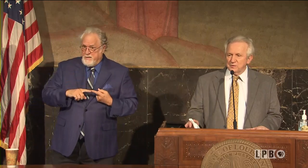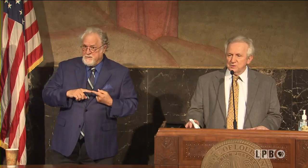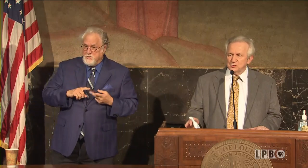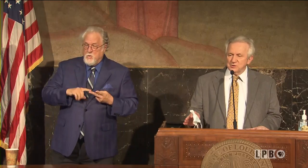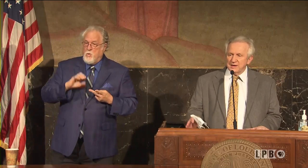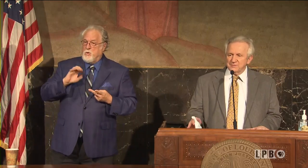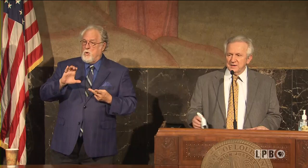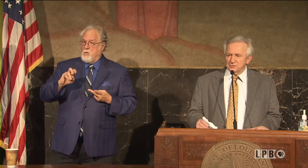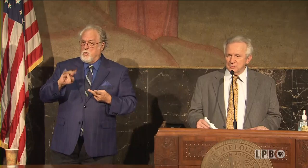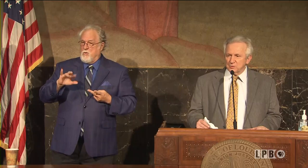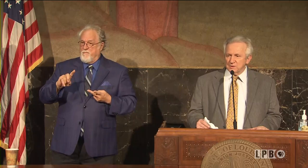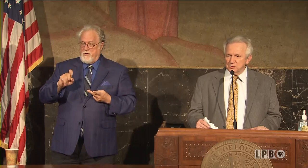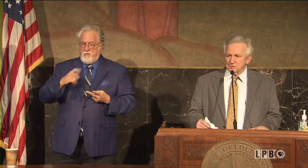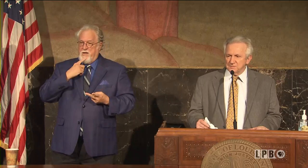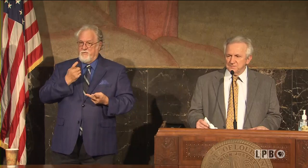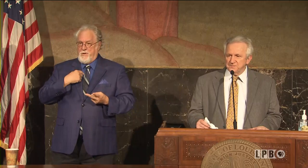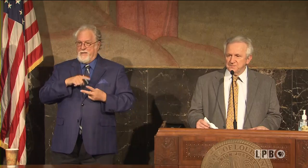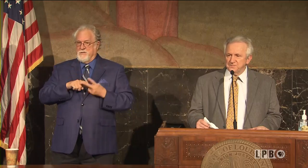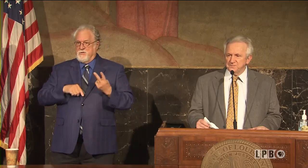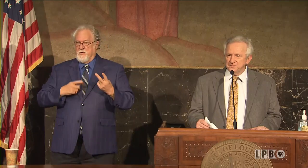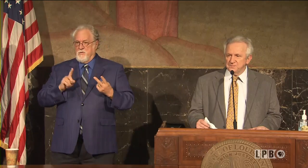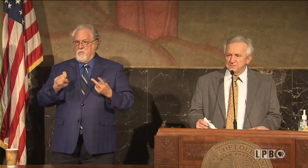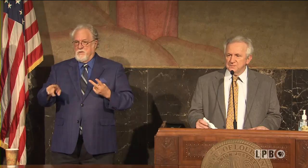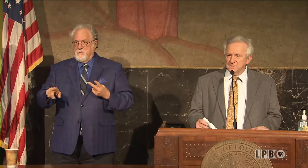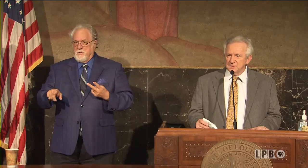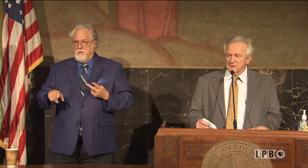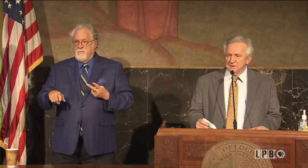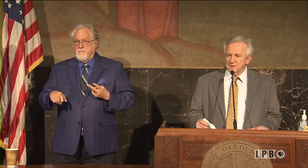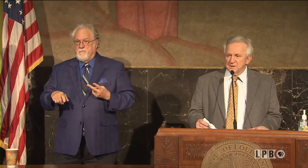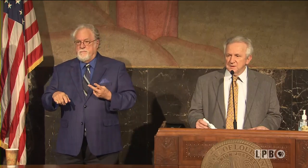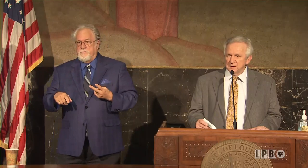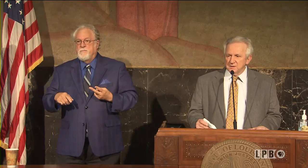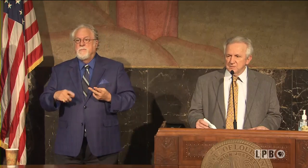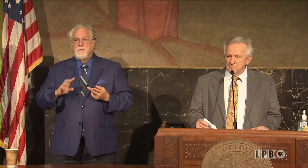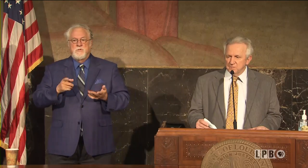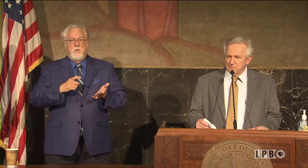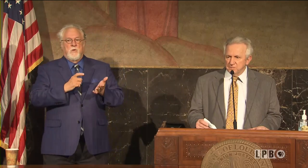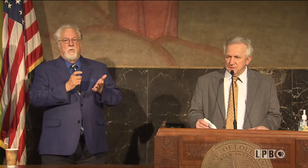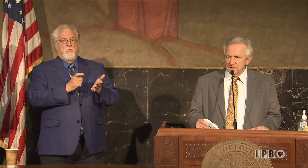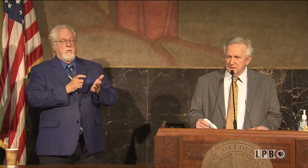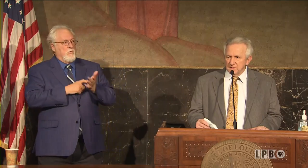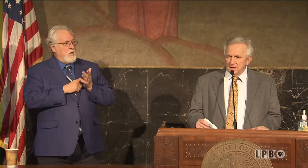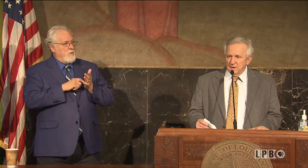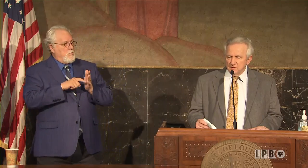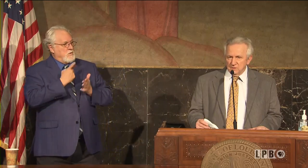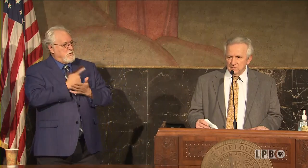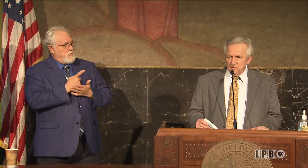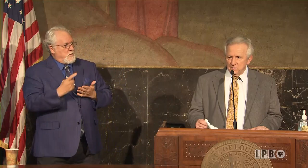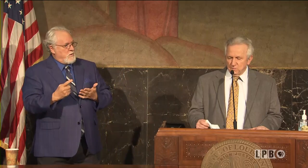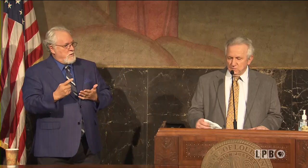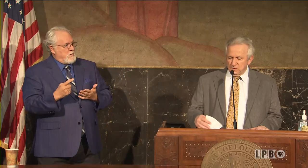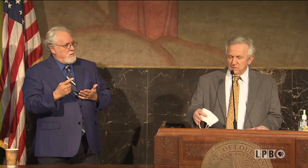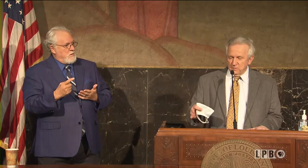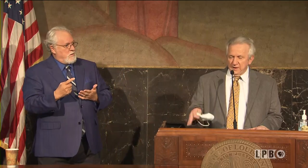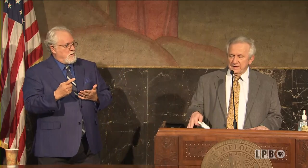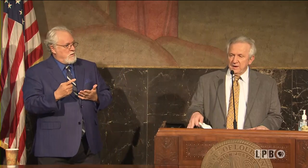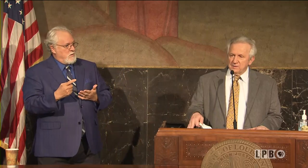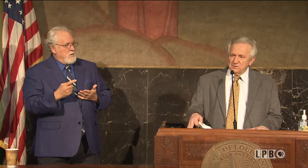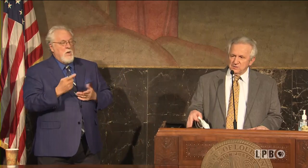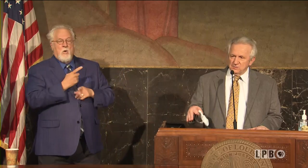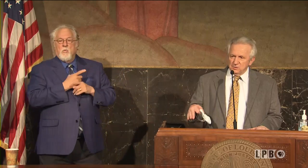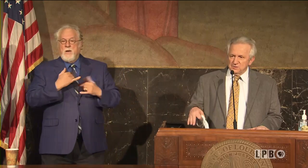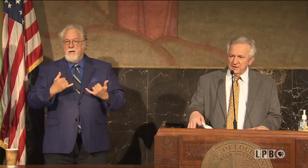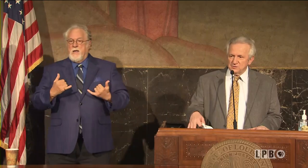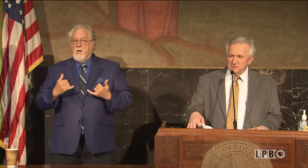no COVID? You still have to answer the question. So what's the requirement at that point, once a week or something else? Right